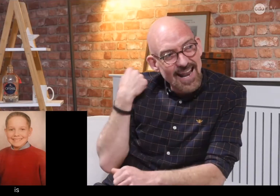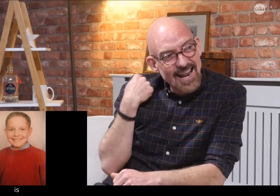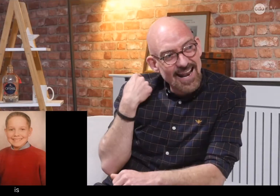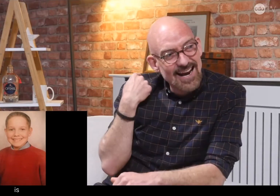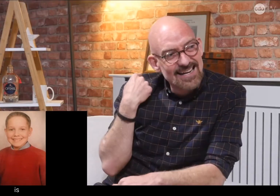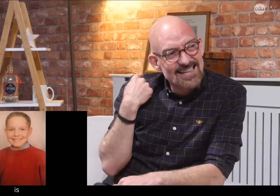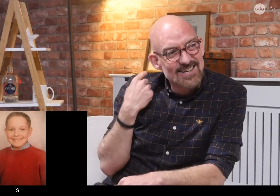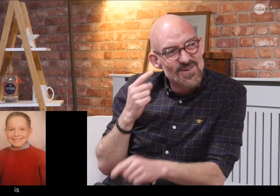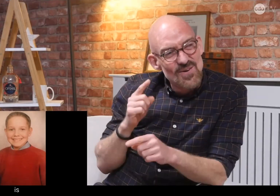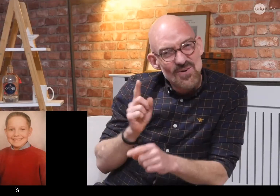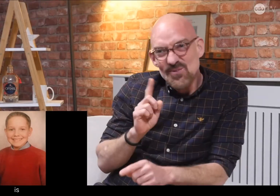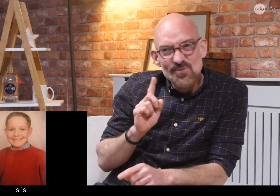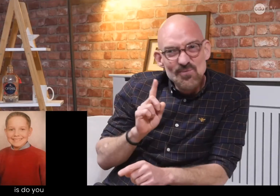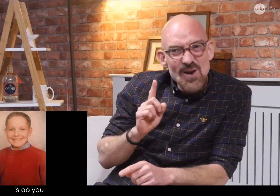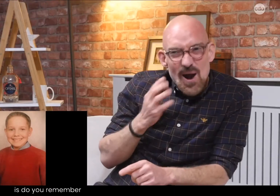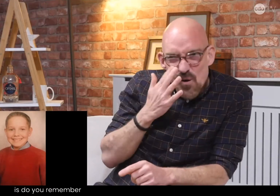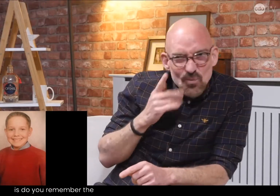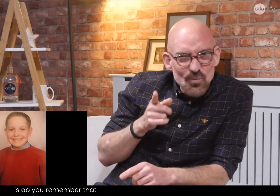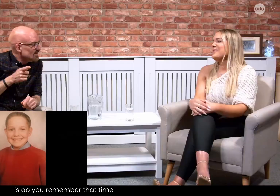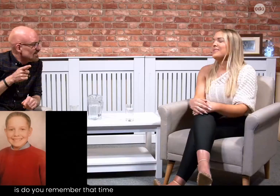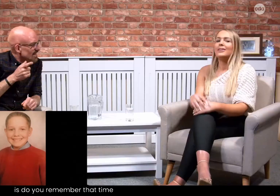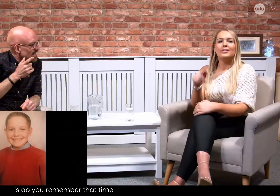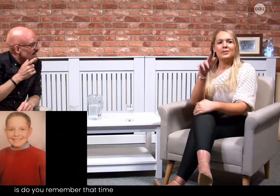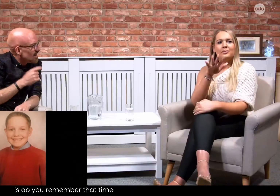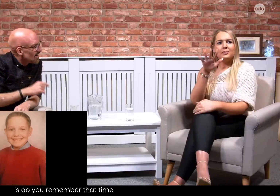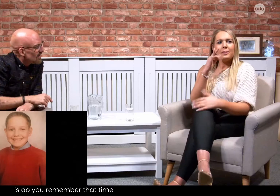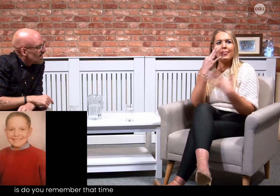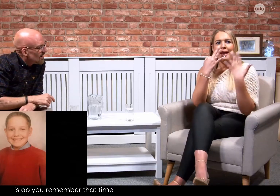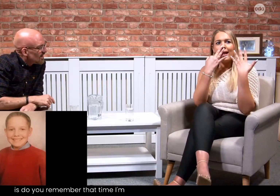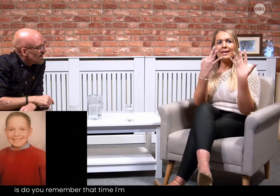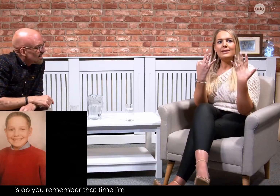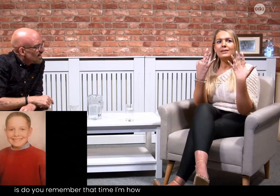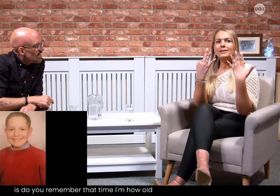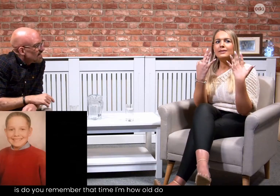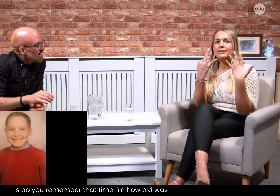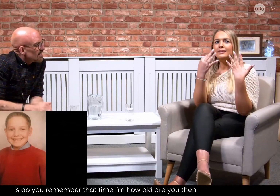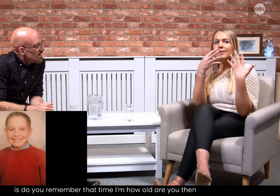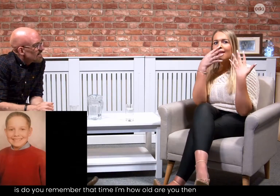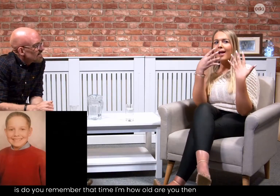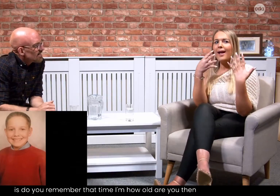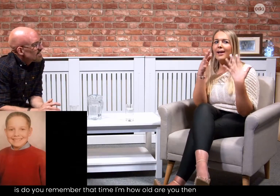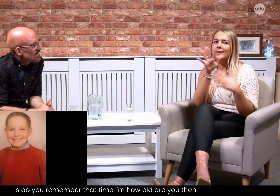Do you remember that time? How old were you then? I think I was about